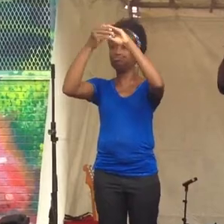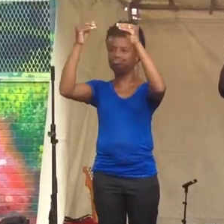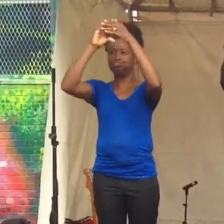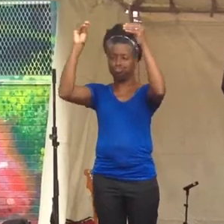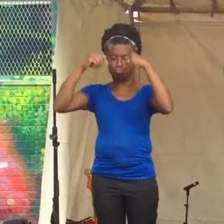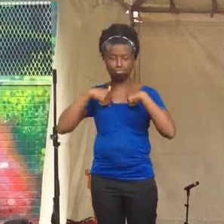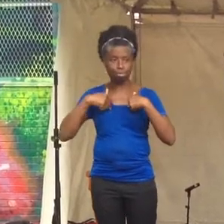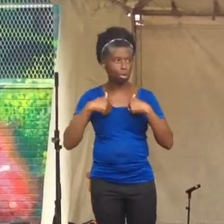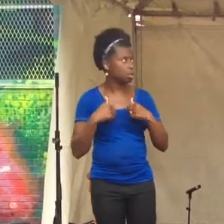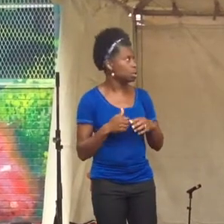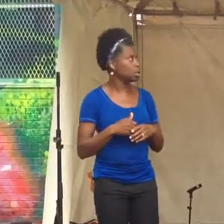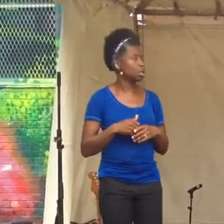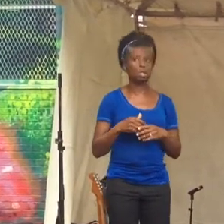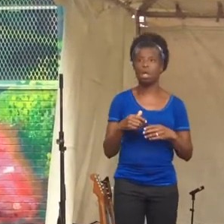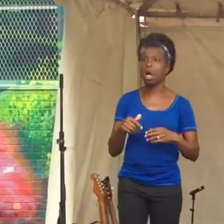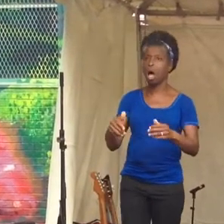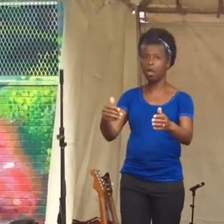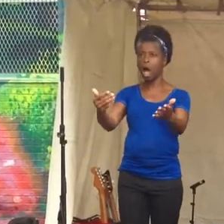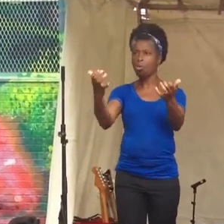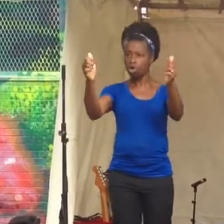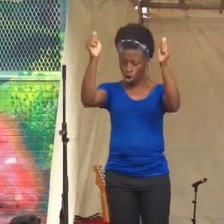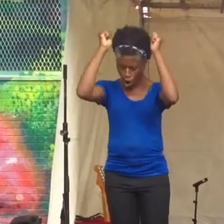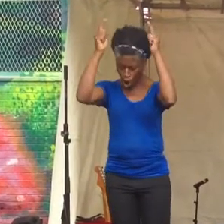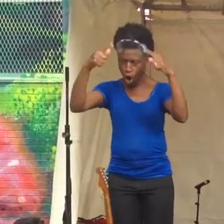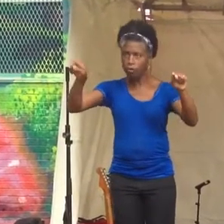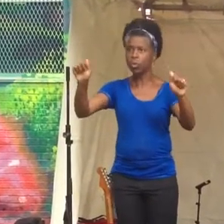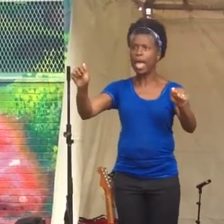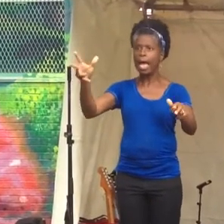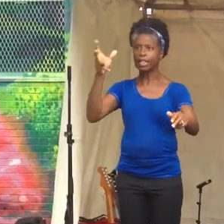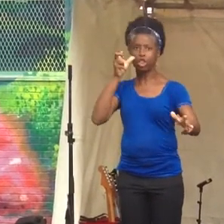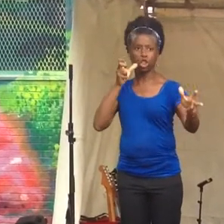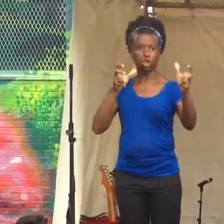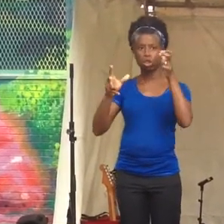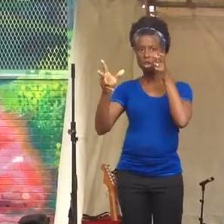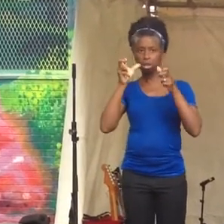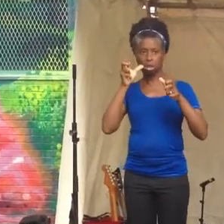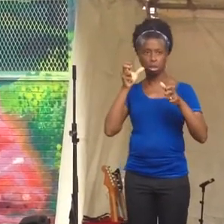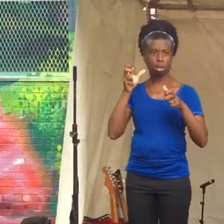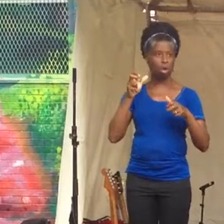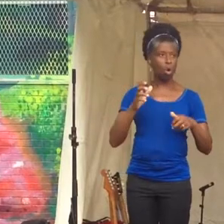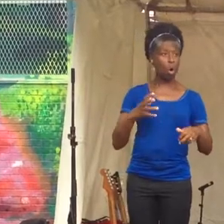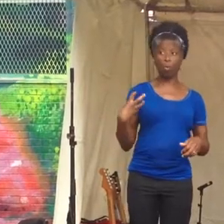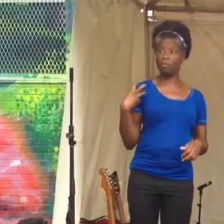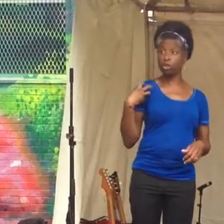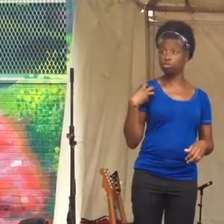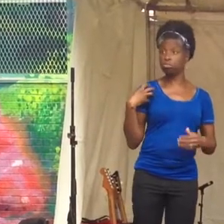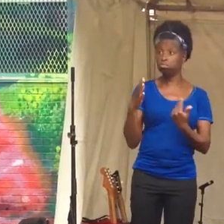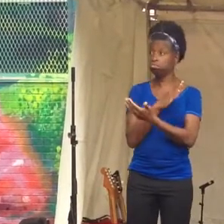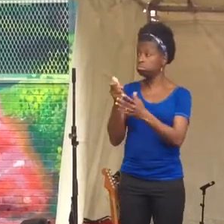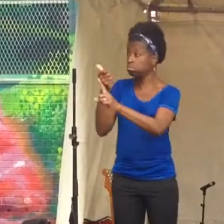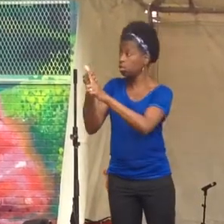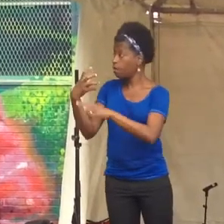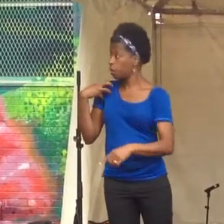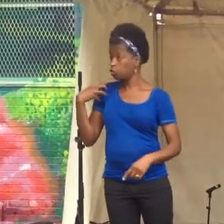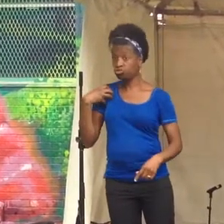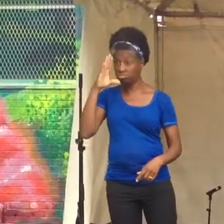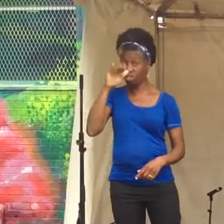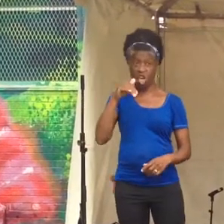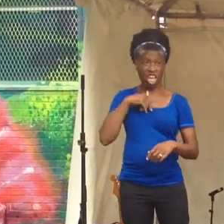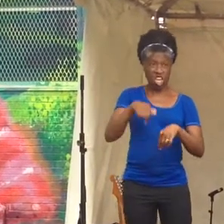And I want everybody in the range of my voice to hear, official or otherwise, that there is no force on